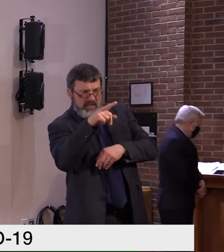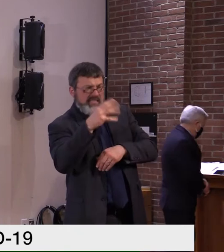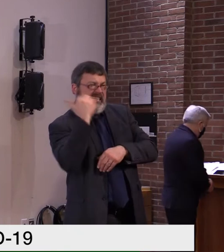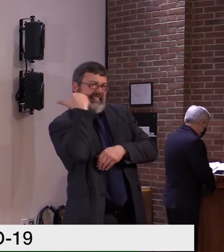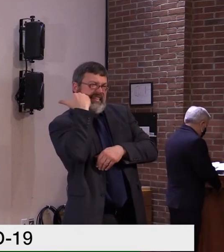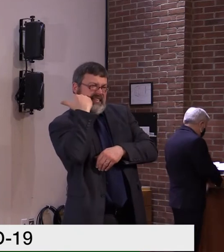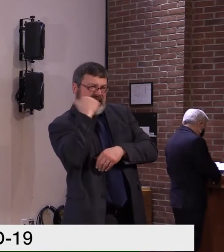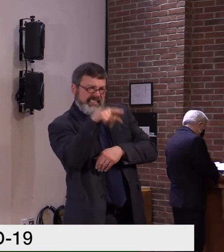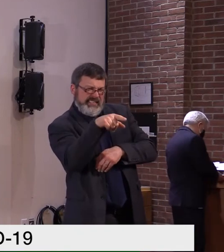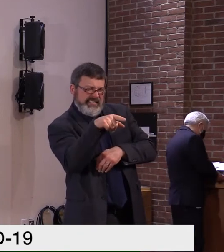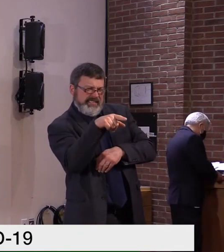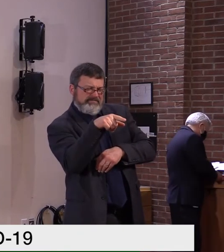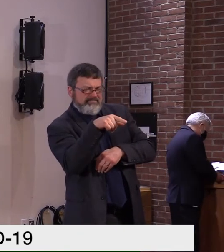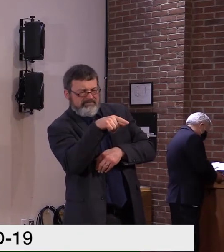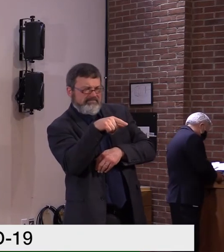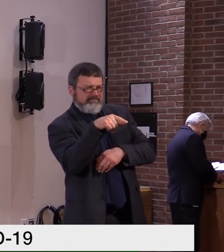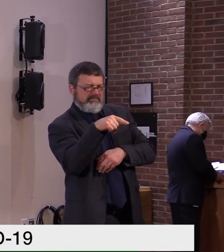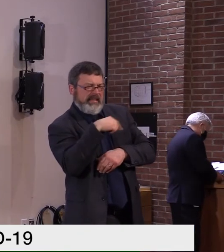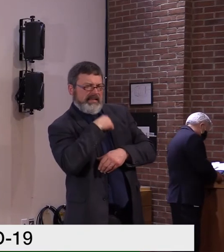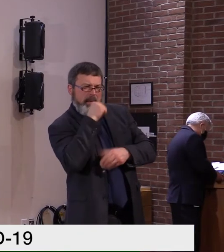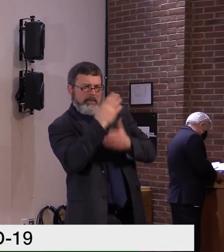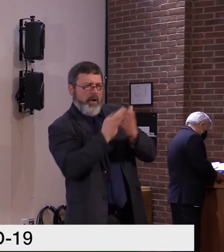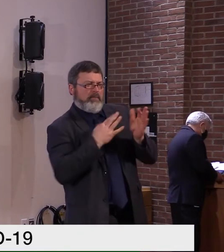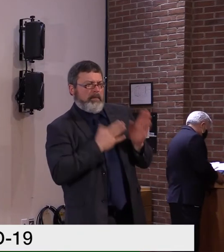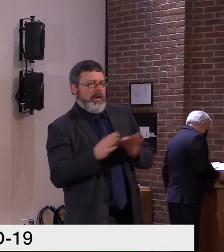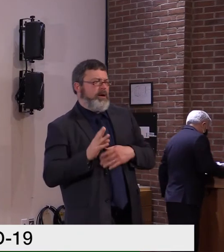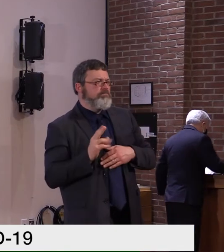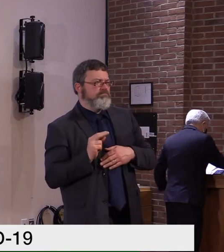Pam Davis of Vermont Journal.